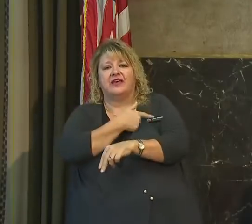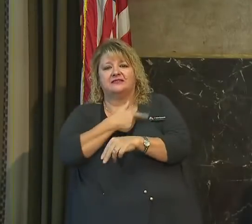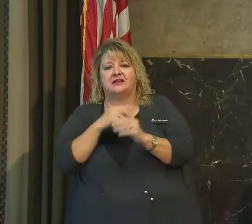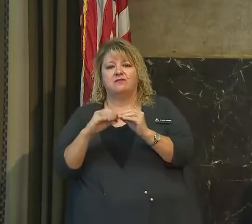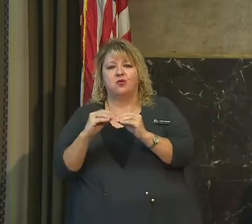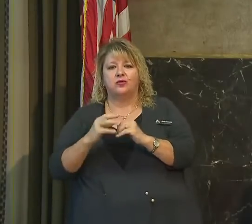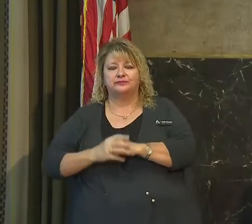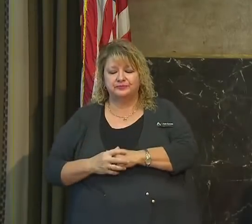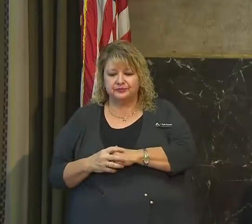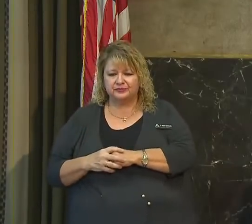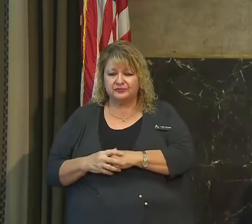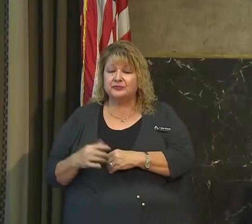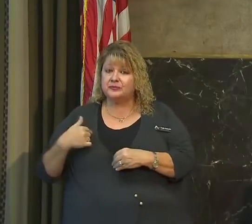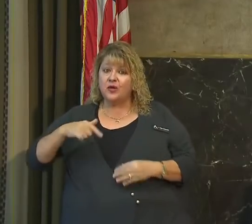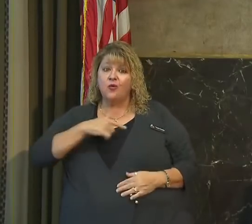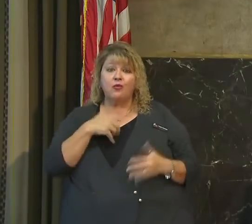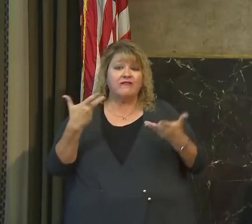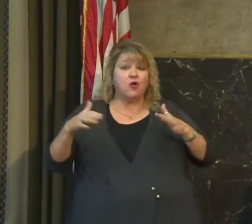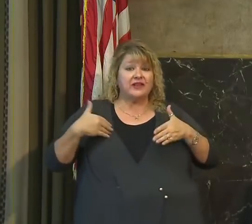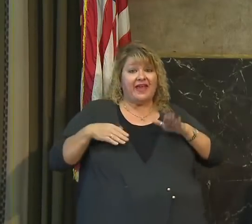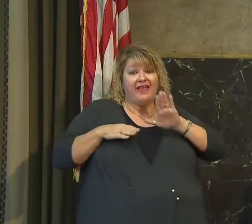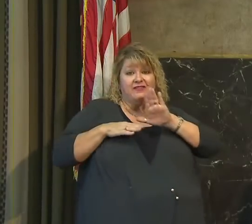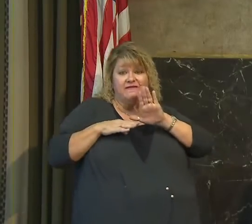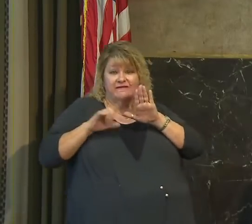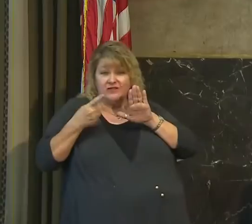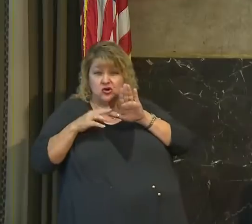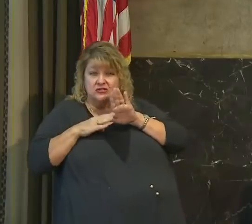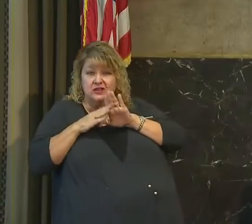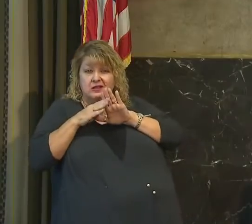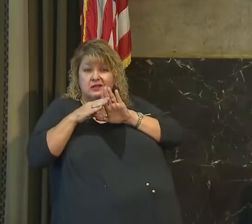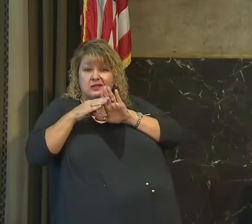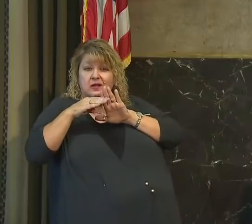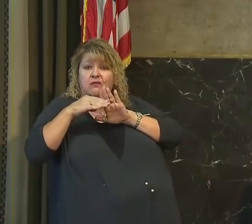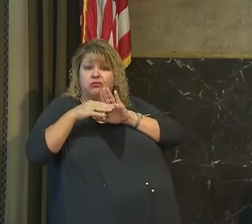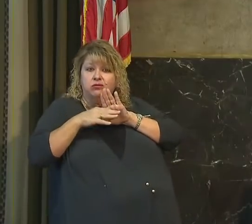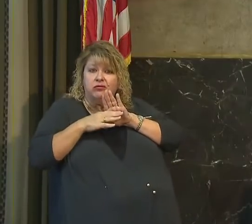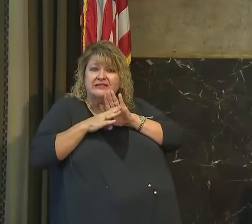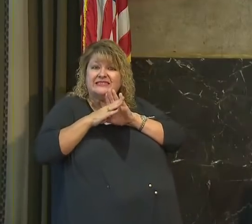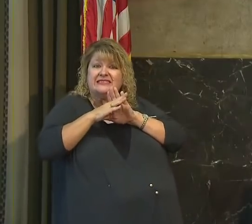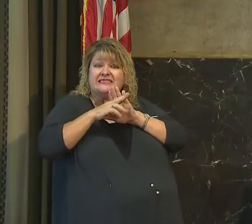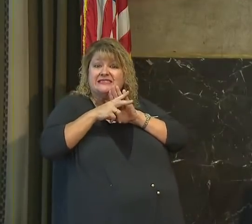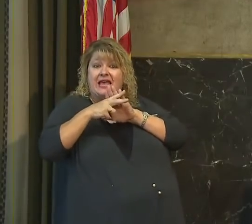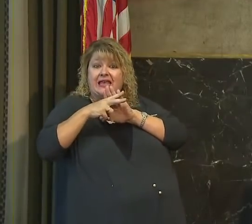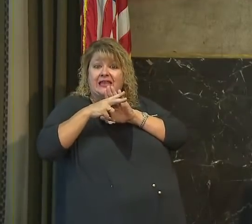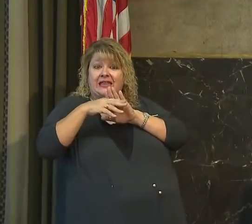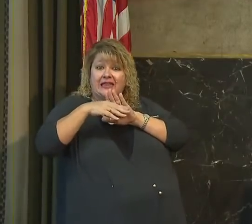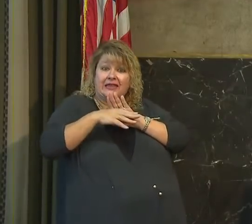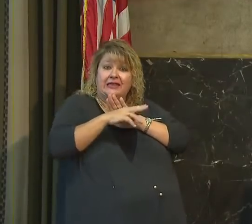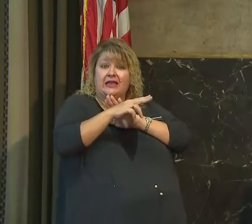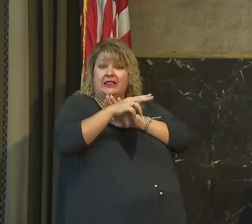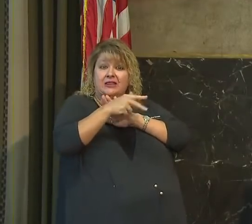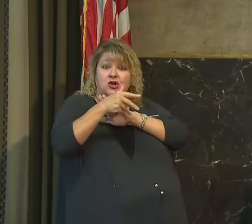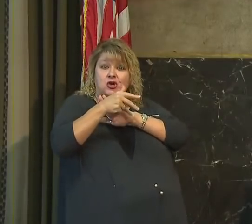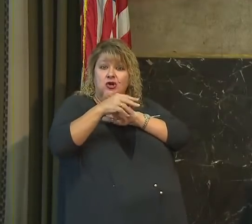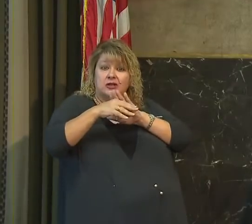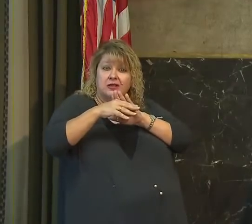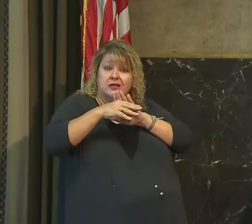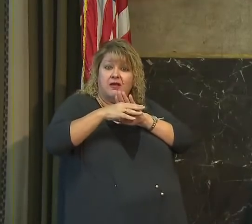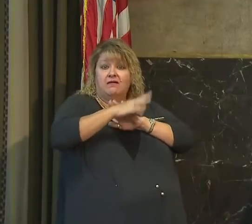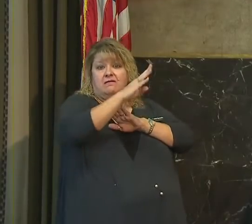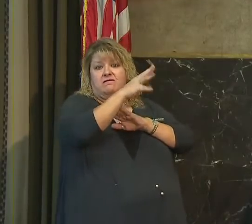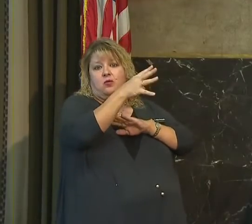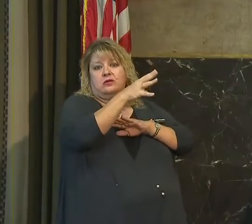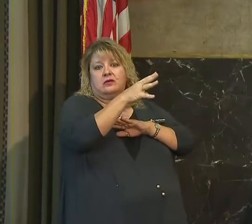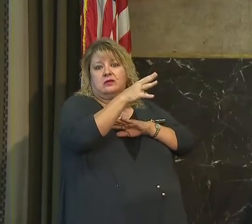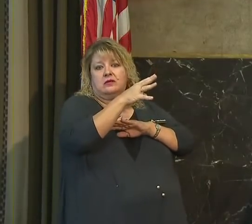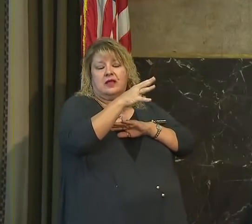can rise to the occasion. But let's don't just rise to the occasion of this surge. Let's put this pandemic